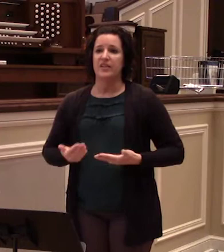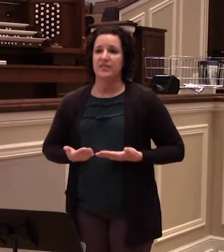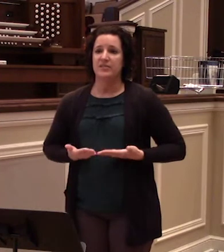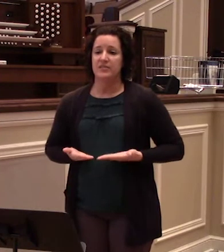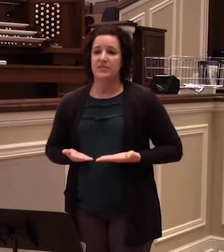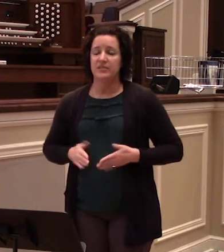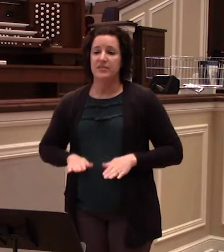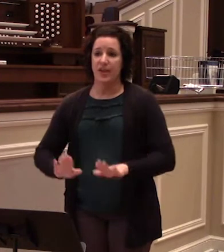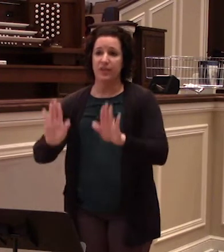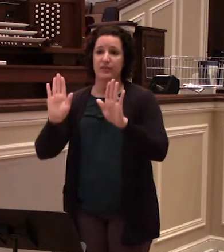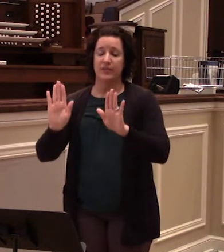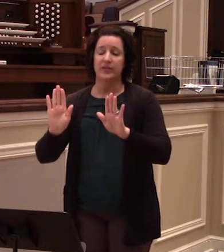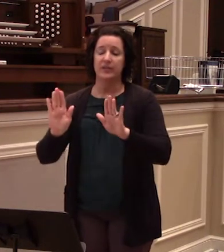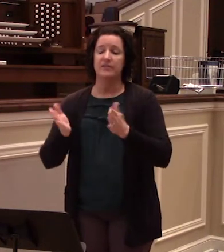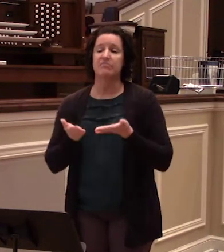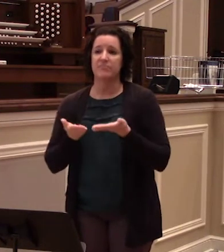given,